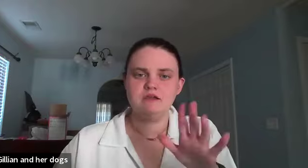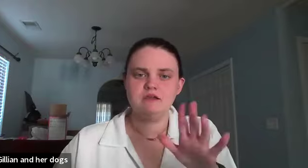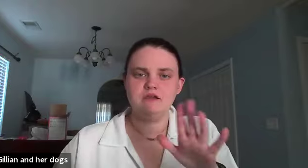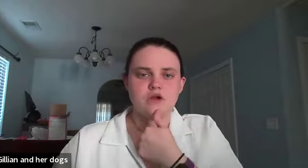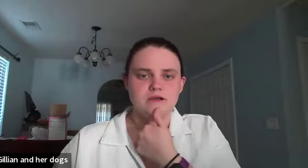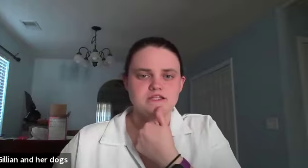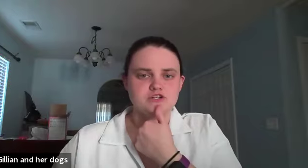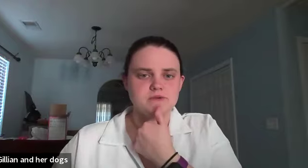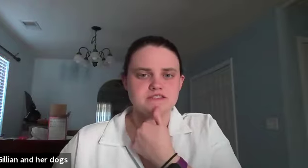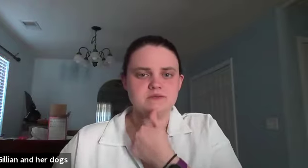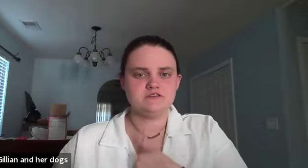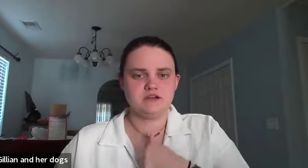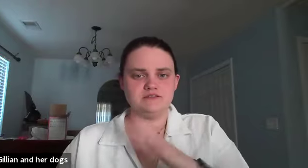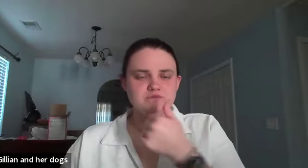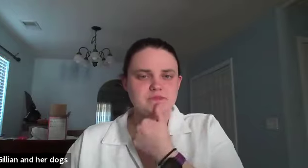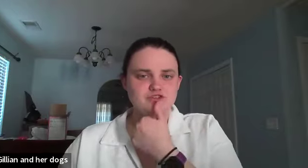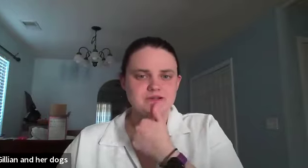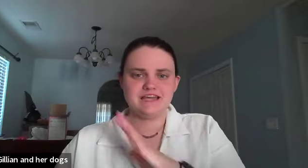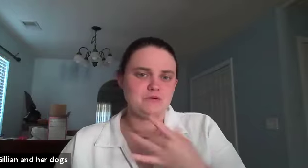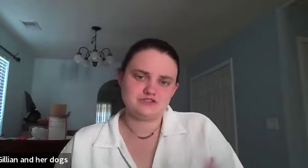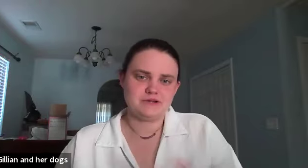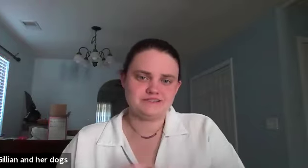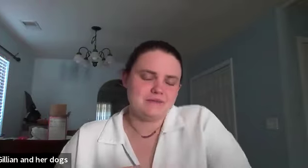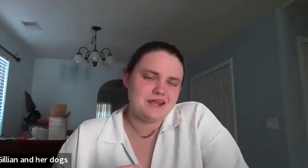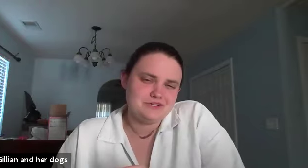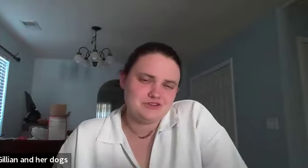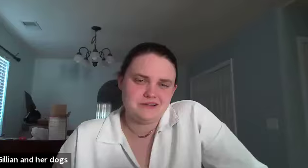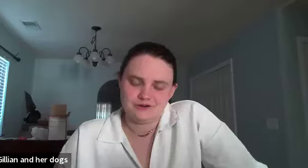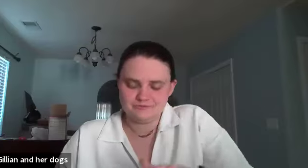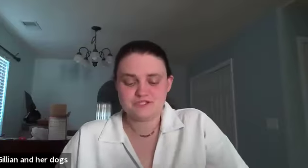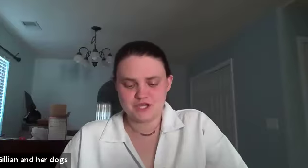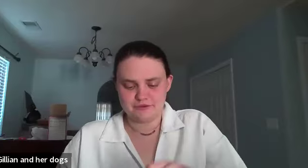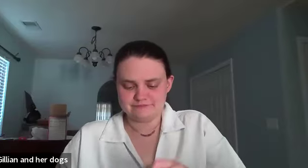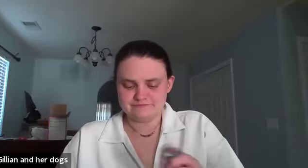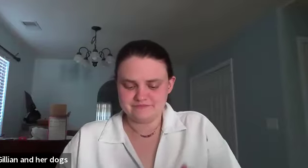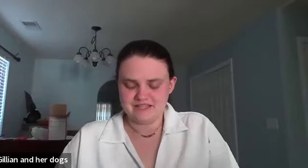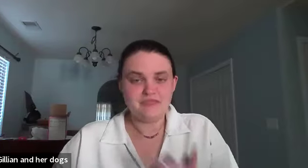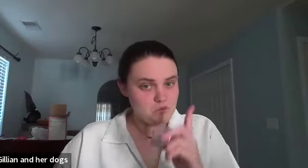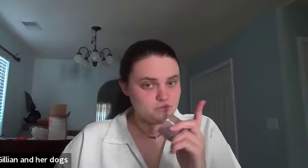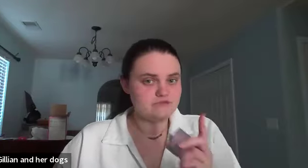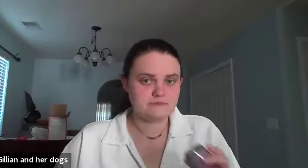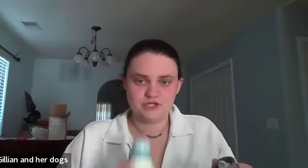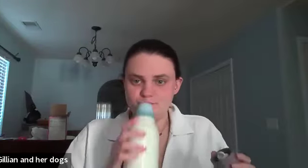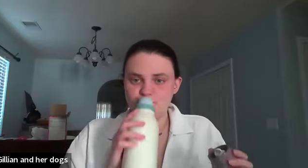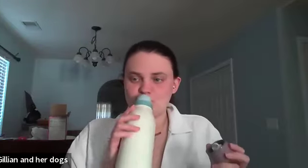like, "Strawberries, strawberries." I'm so sorry. That's what I meant. Strawberries. I don't like strawberries. I'm not a big strawberry girl. So that one will flip on you.